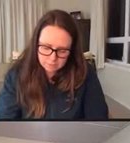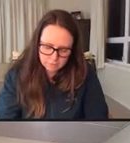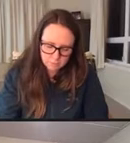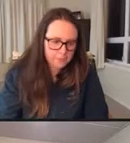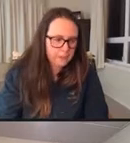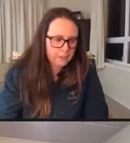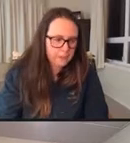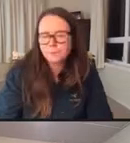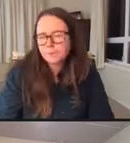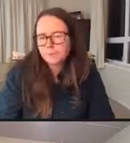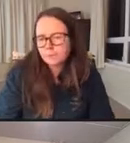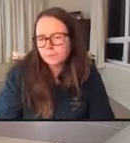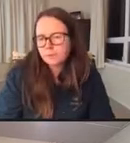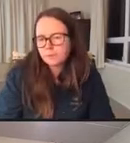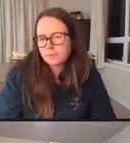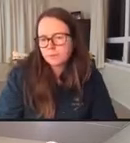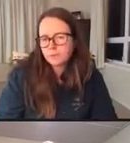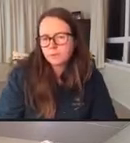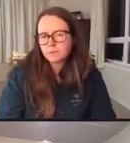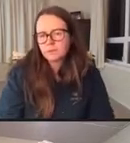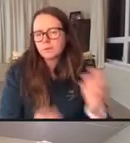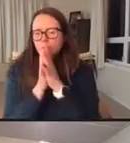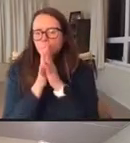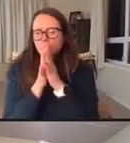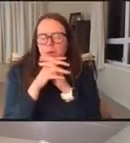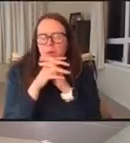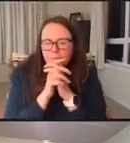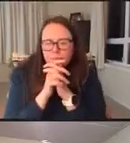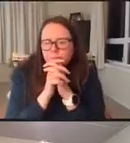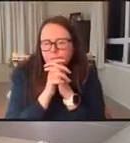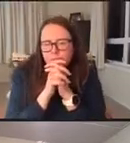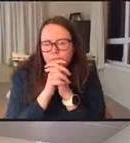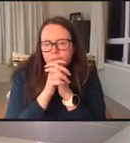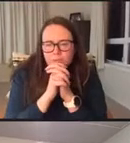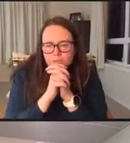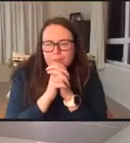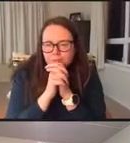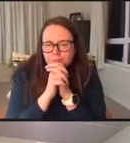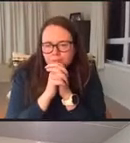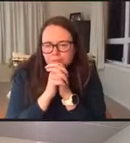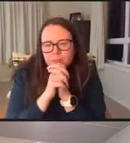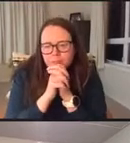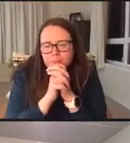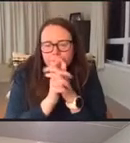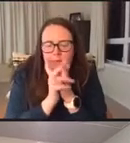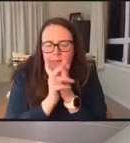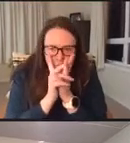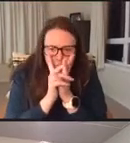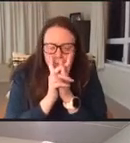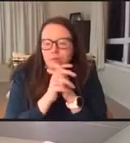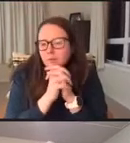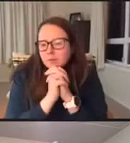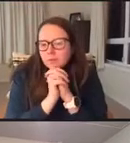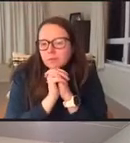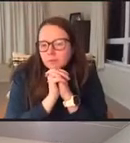the alphabet, then that helps us bridge the gap of communication. And if there is something